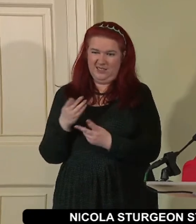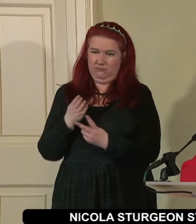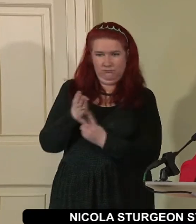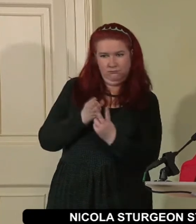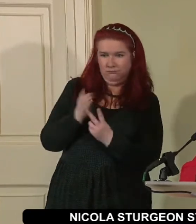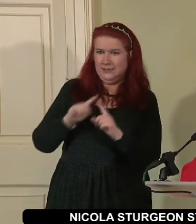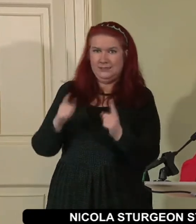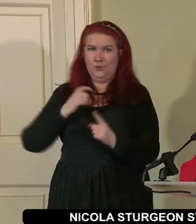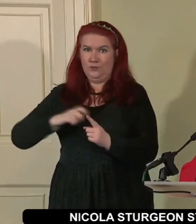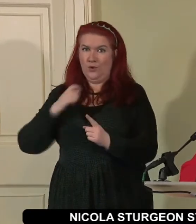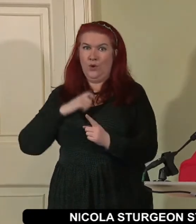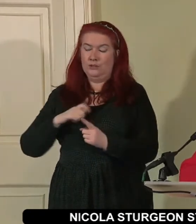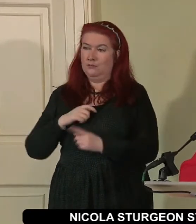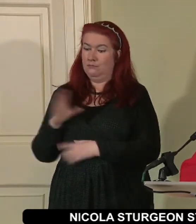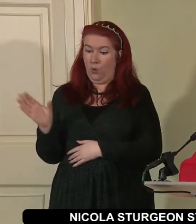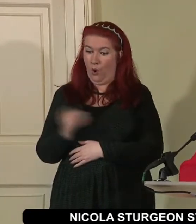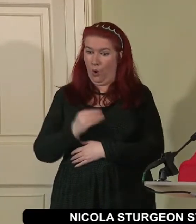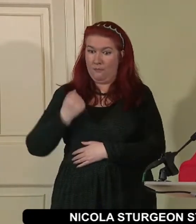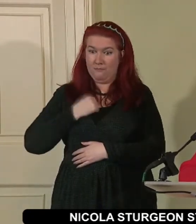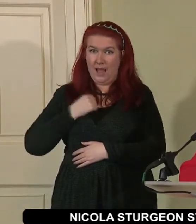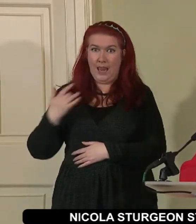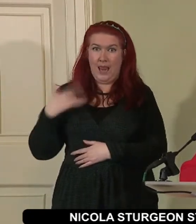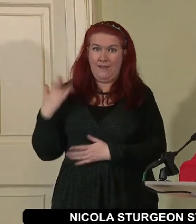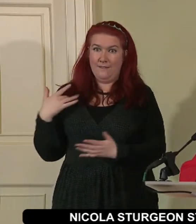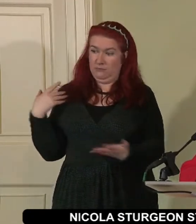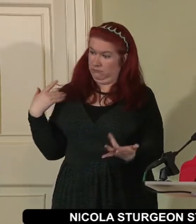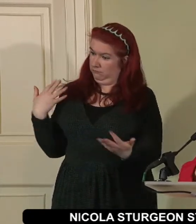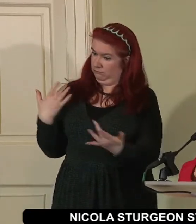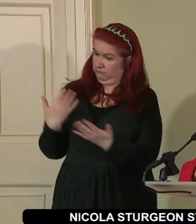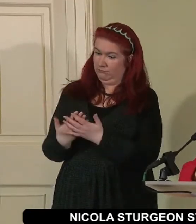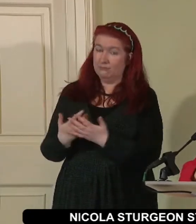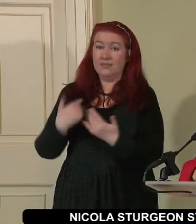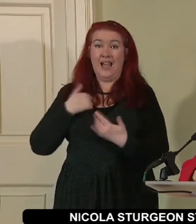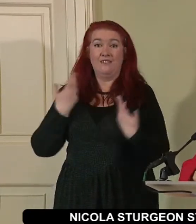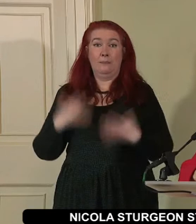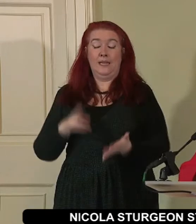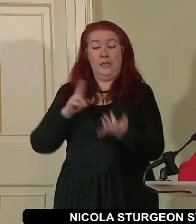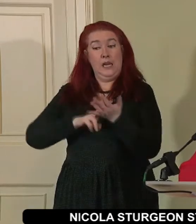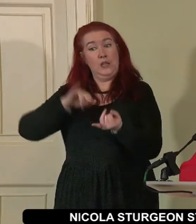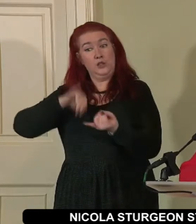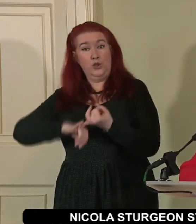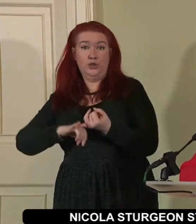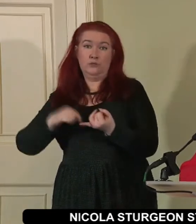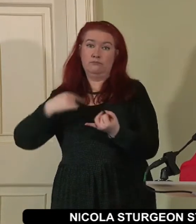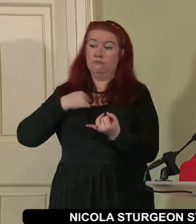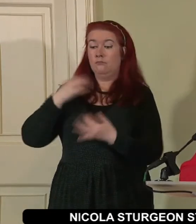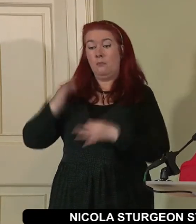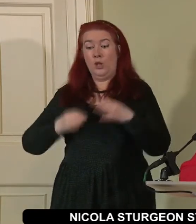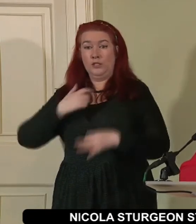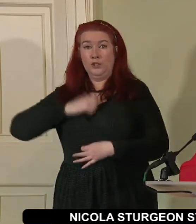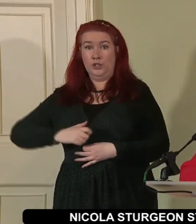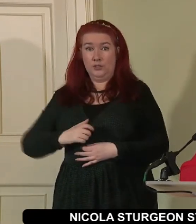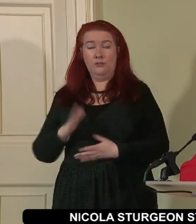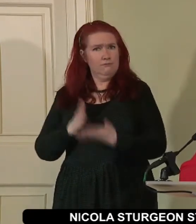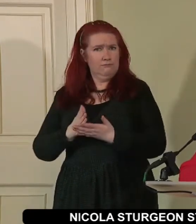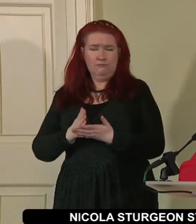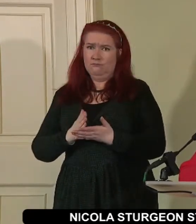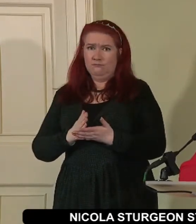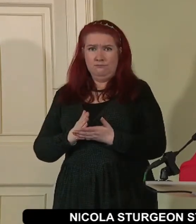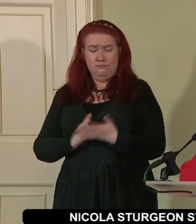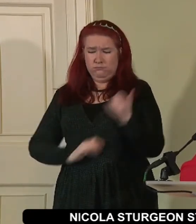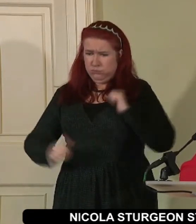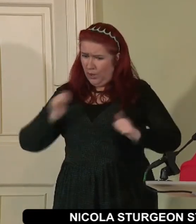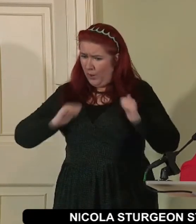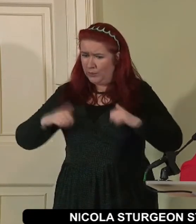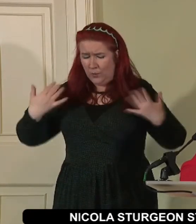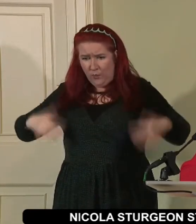or another for all of my life. I've been Nicola Sturgeon, the politician, for all of my life. It's been a privilege. I have